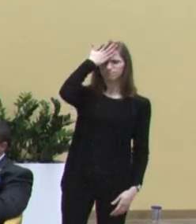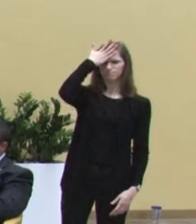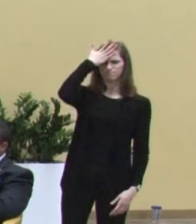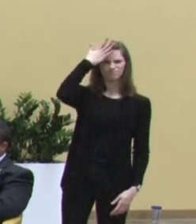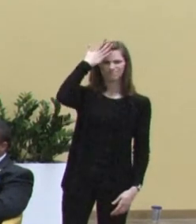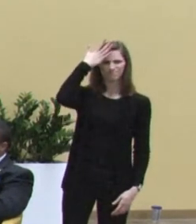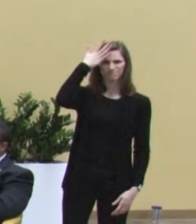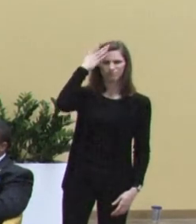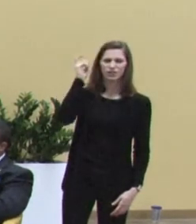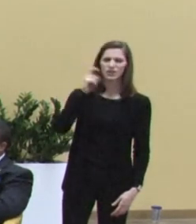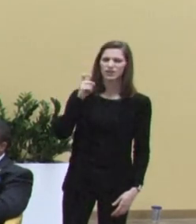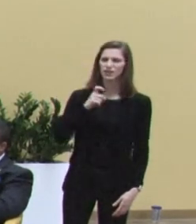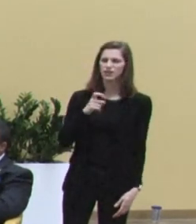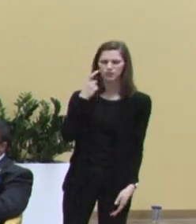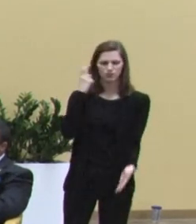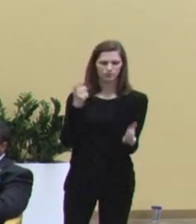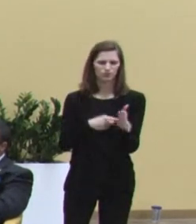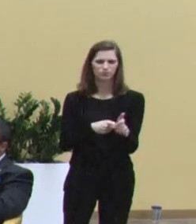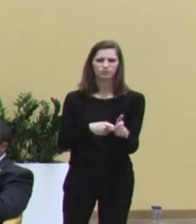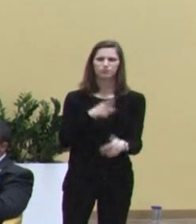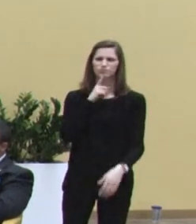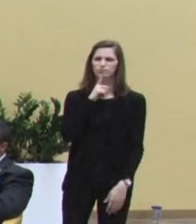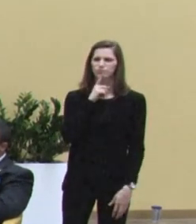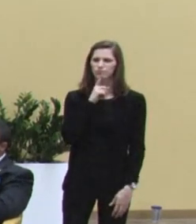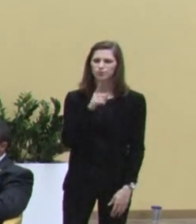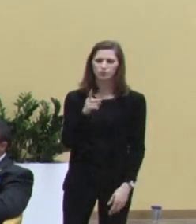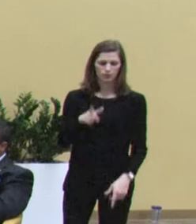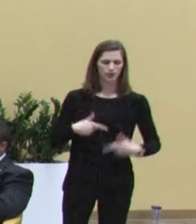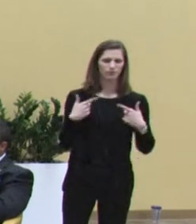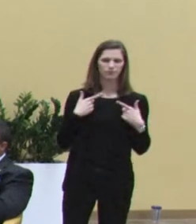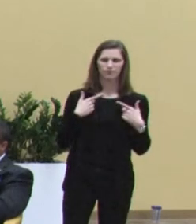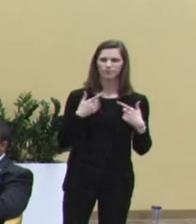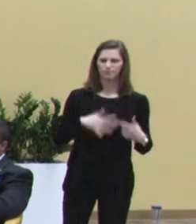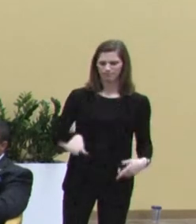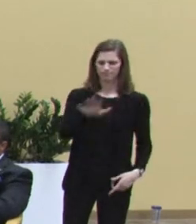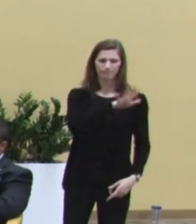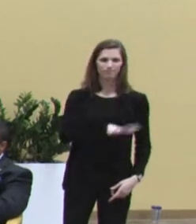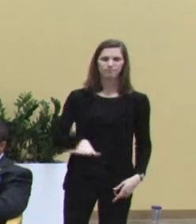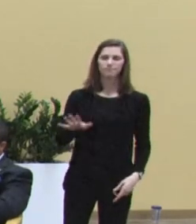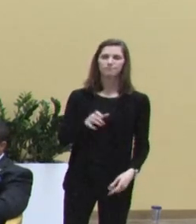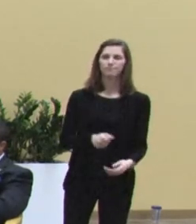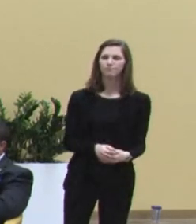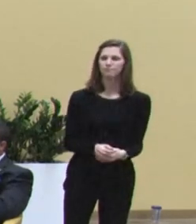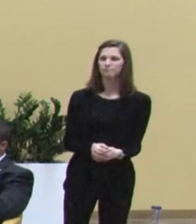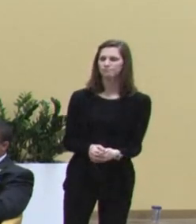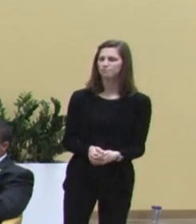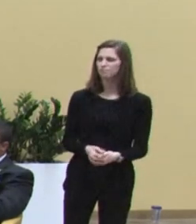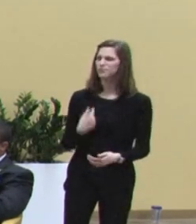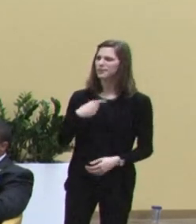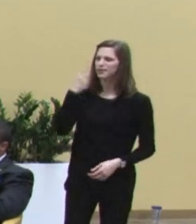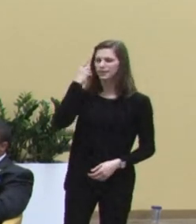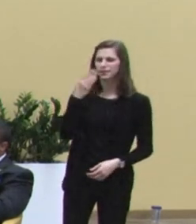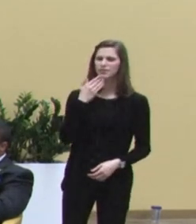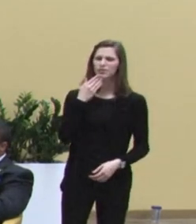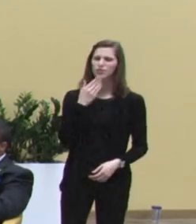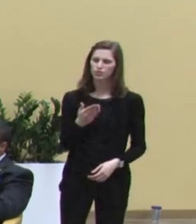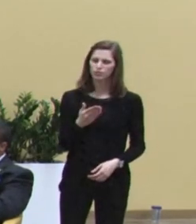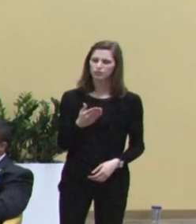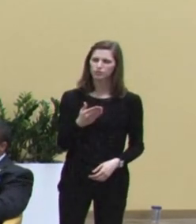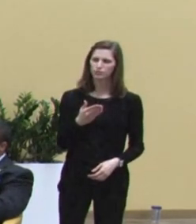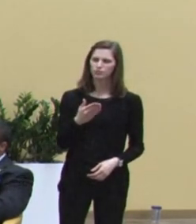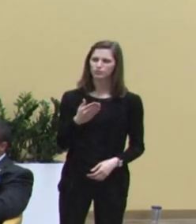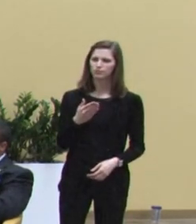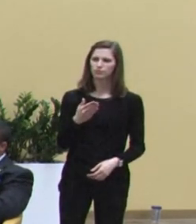little far-fetched from where your question was directed me, Chris, but I think that good, accurate